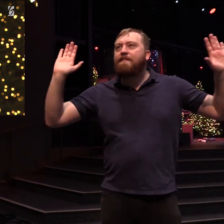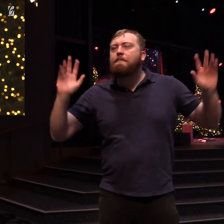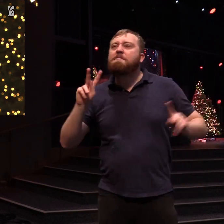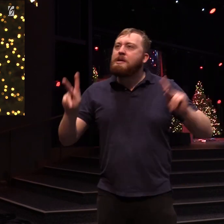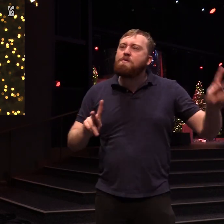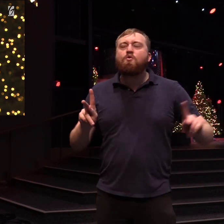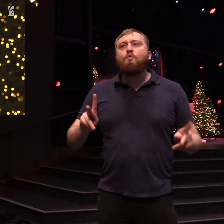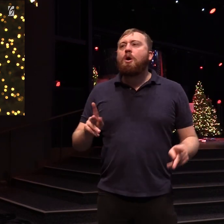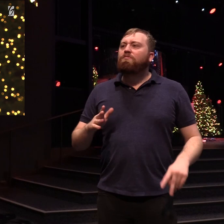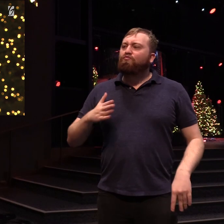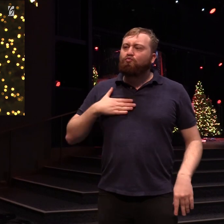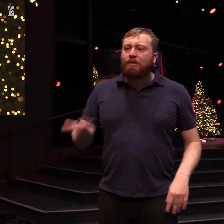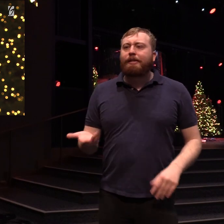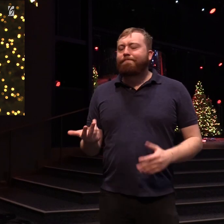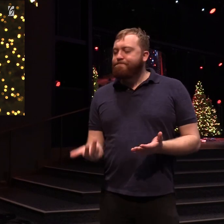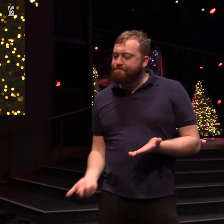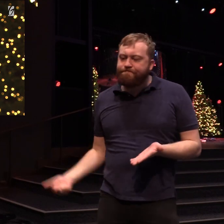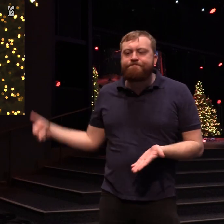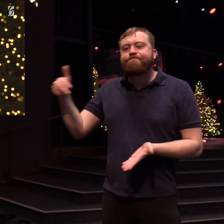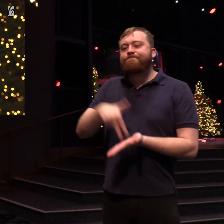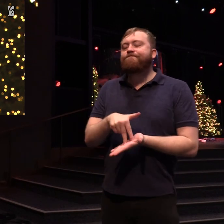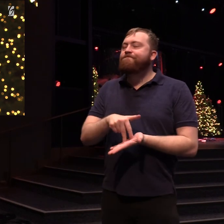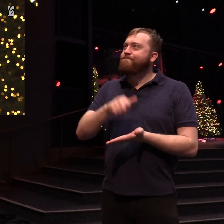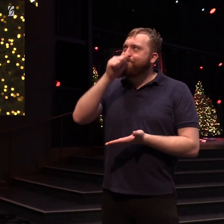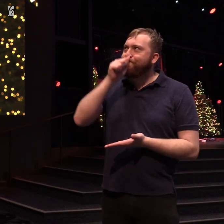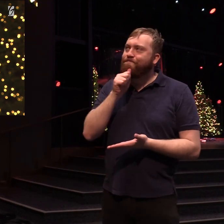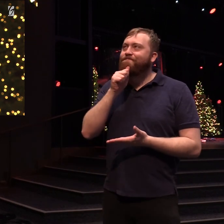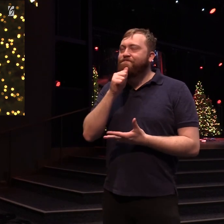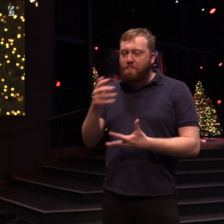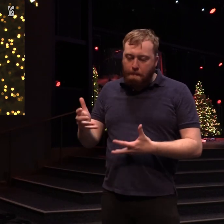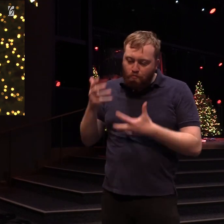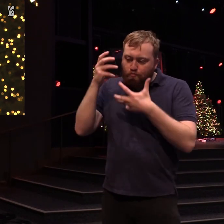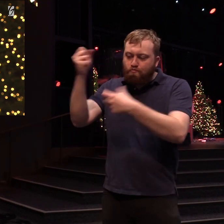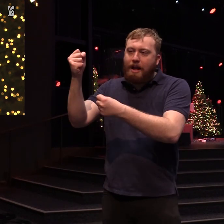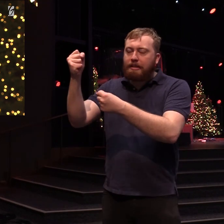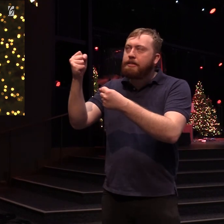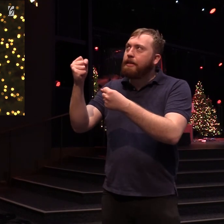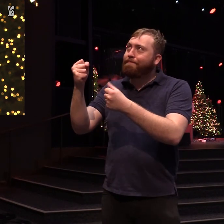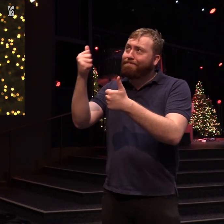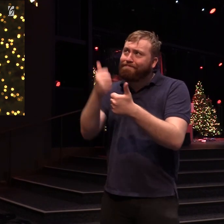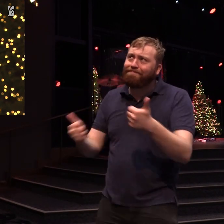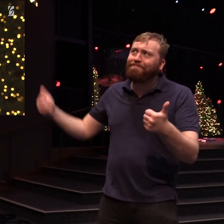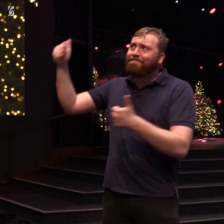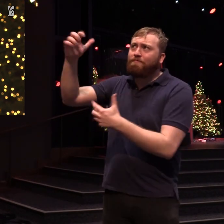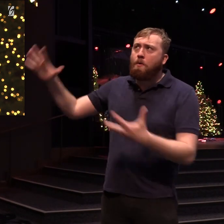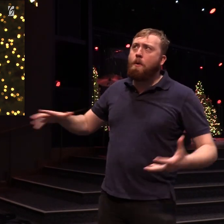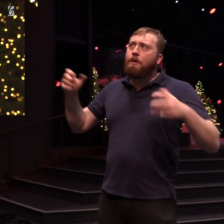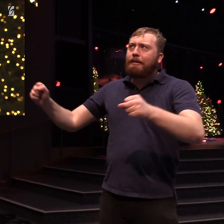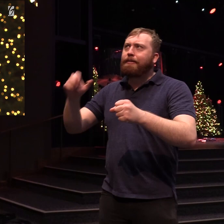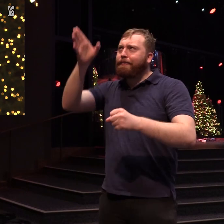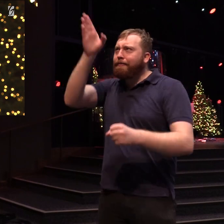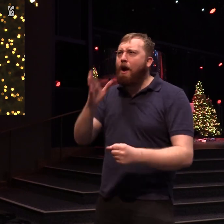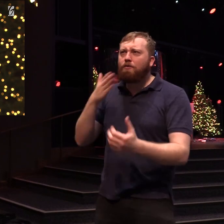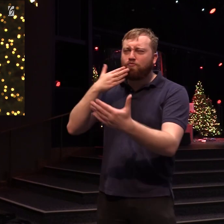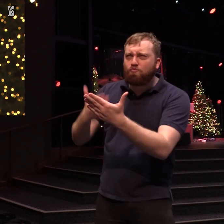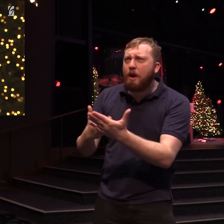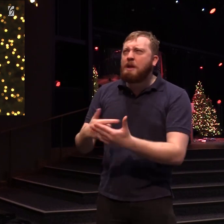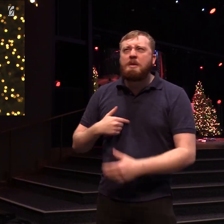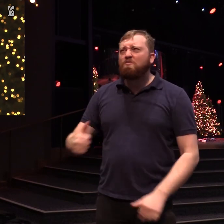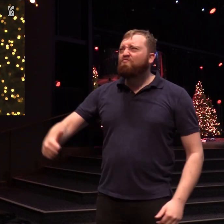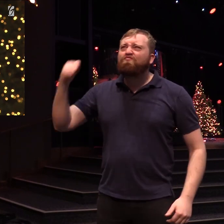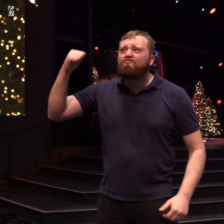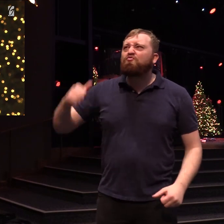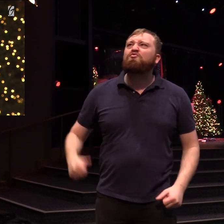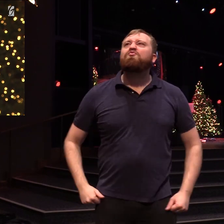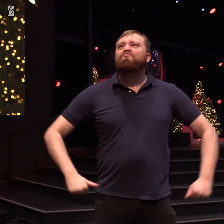bed each morning and say, okay, I'm trusting in the goodness of an almighty God, and I'm not going to throw in the towel. I'm not